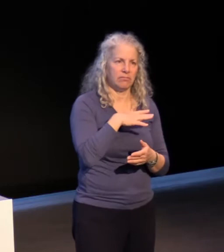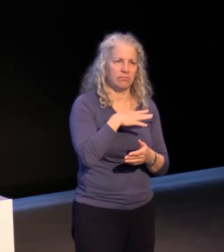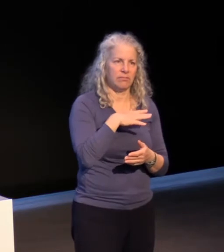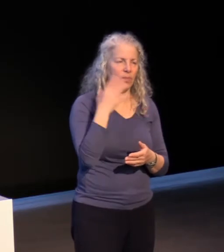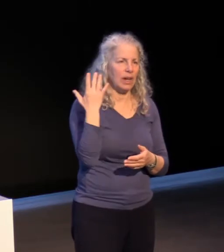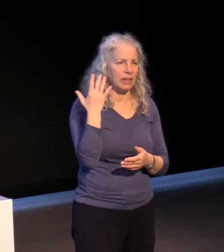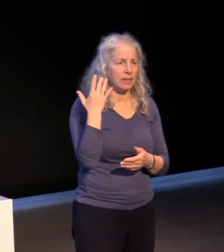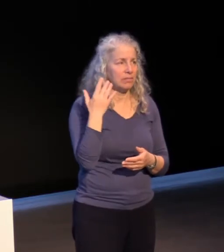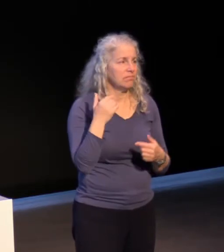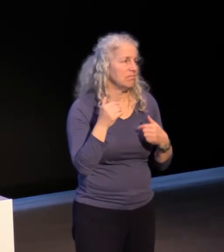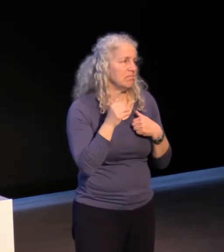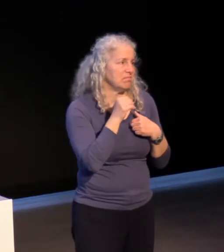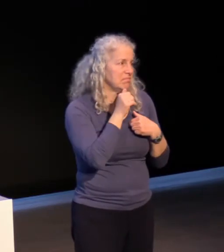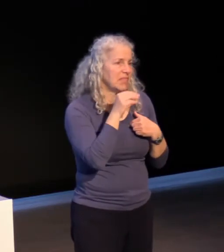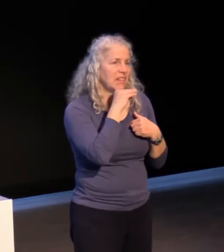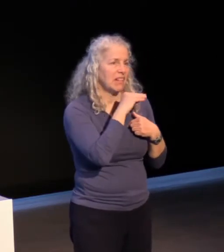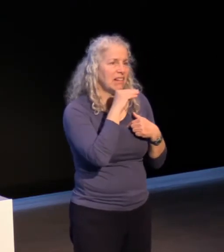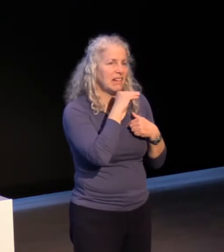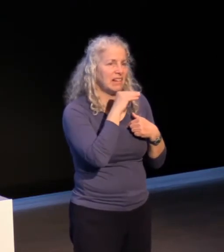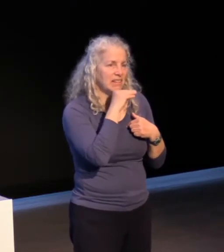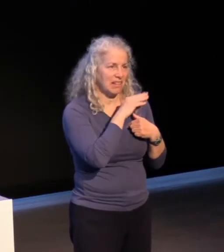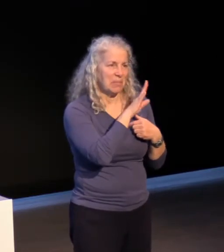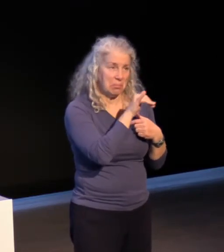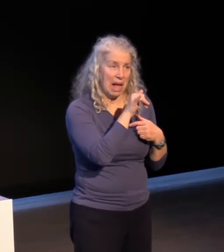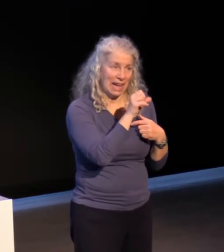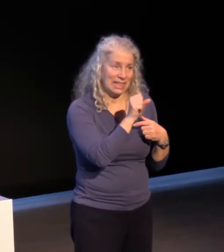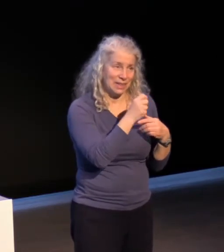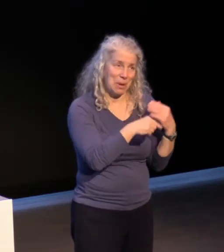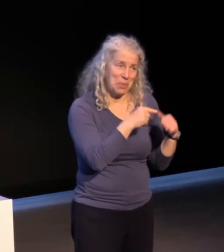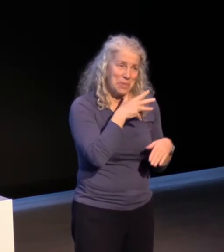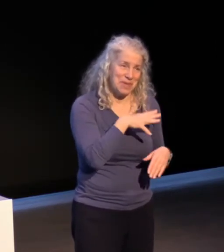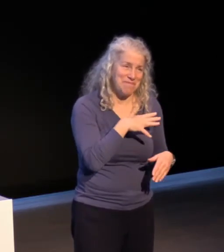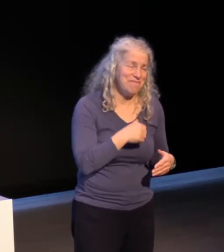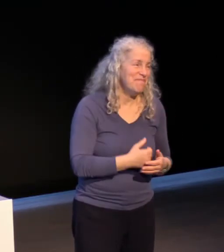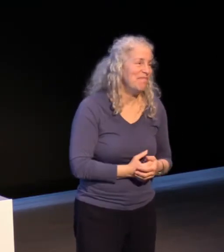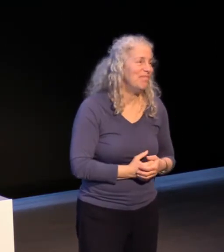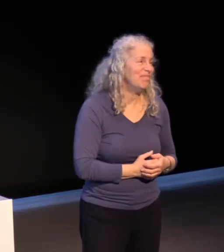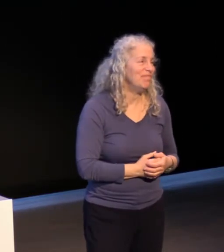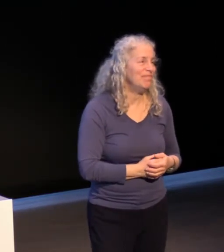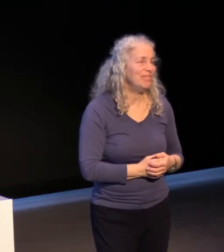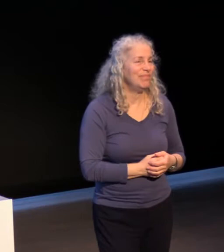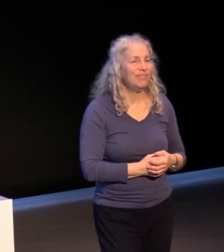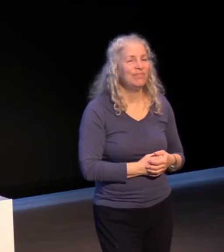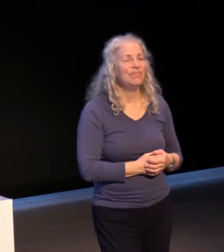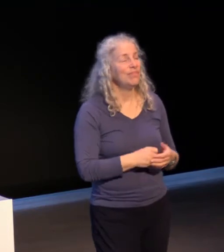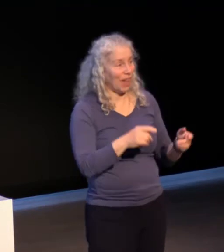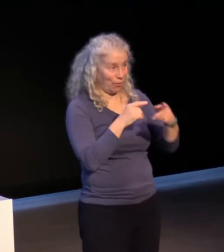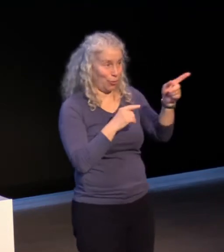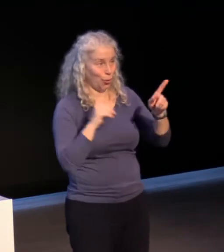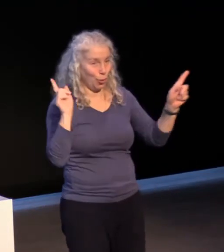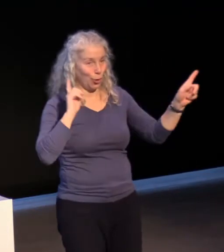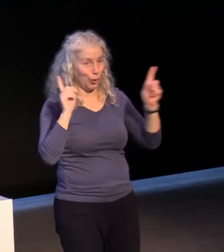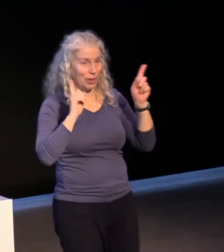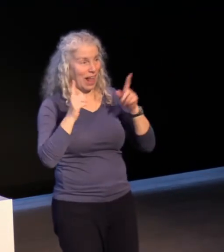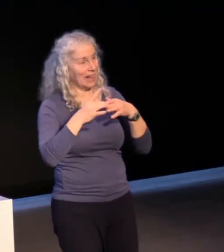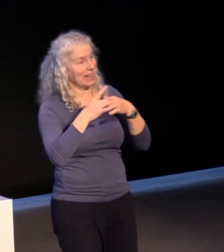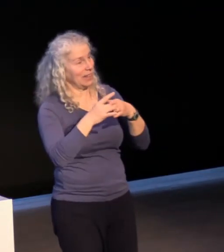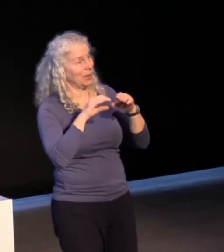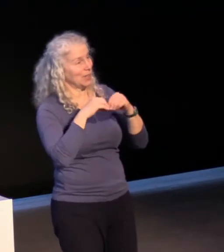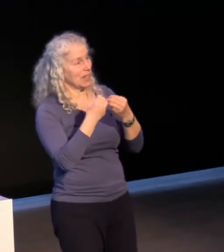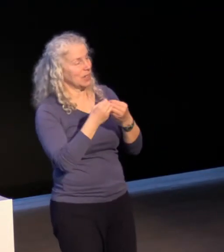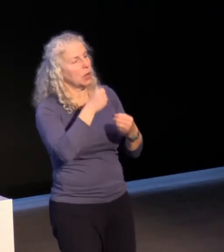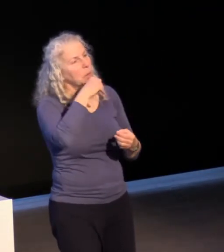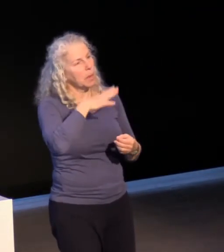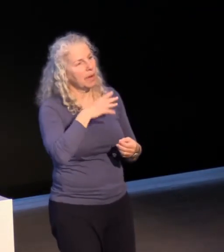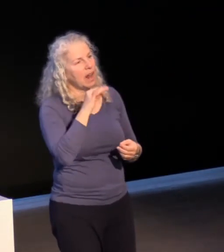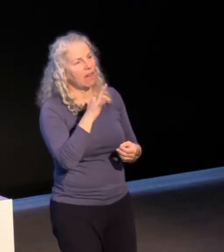will not lie, I have much bias for women. You may have heard that I lead an organization called Women